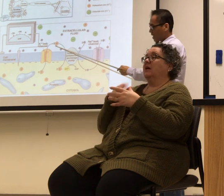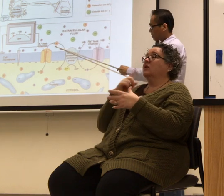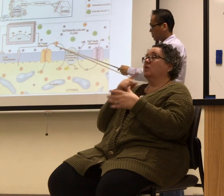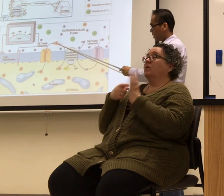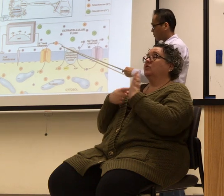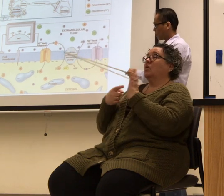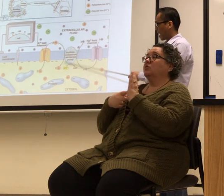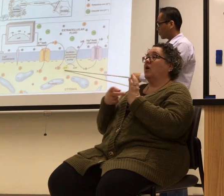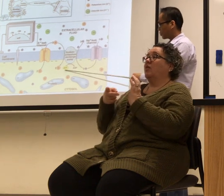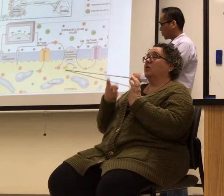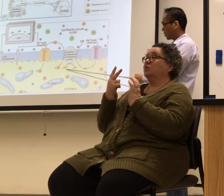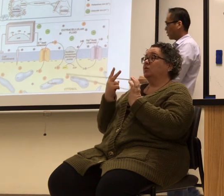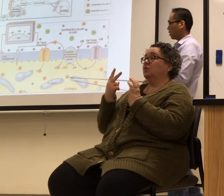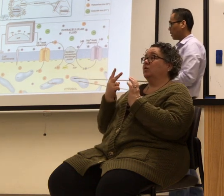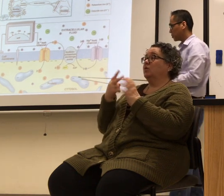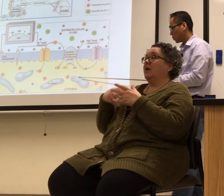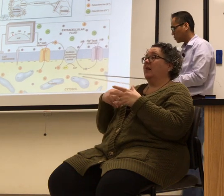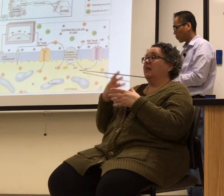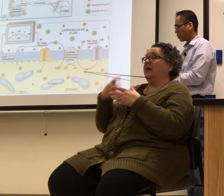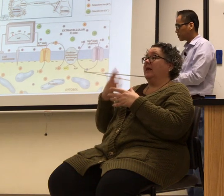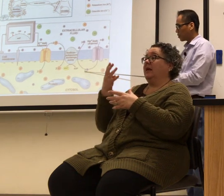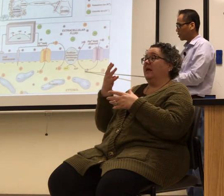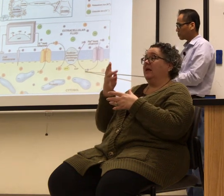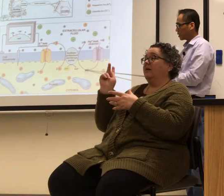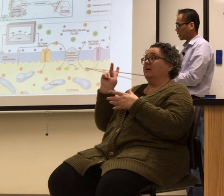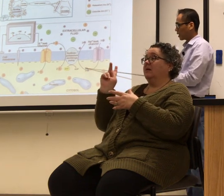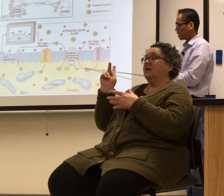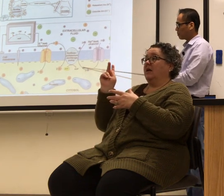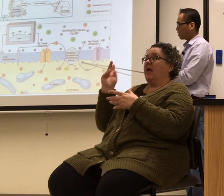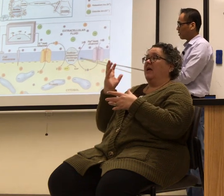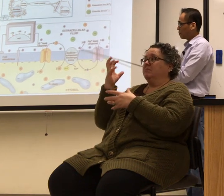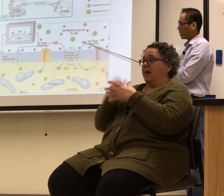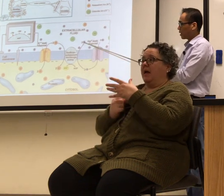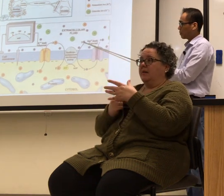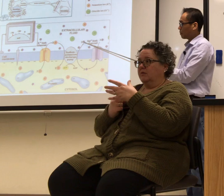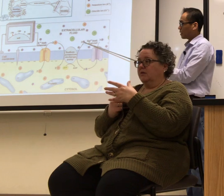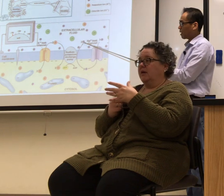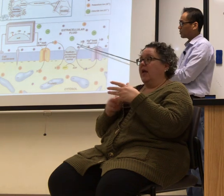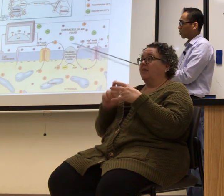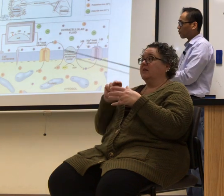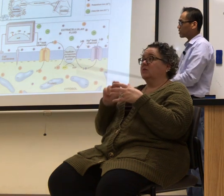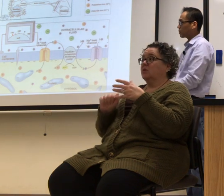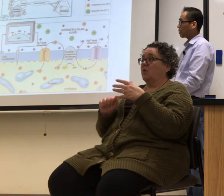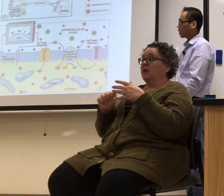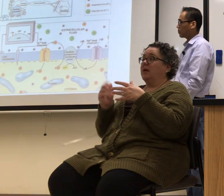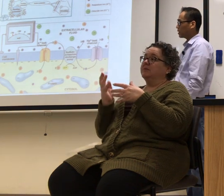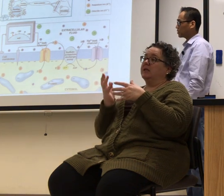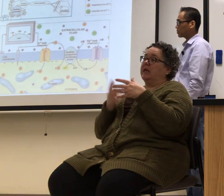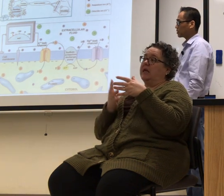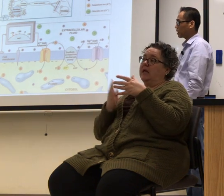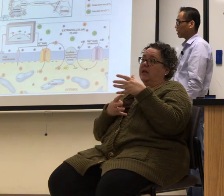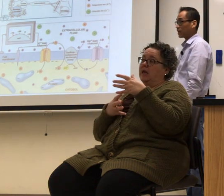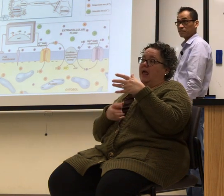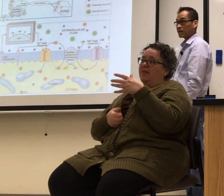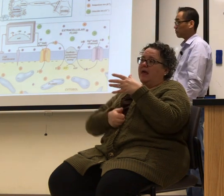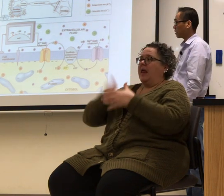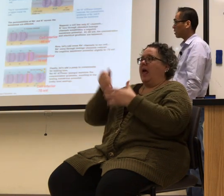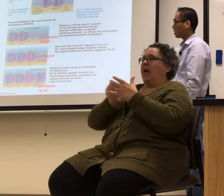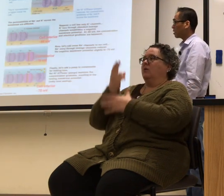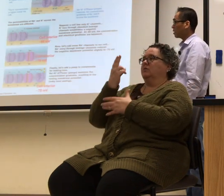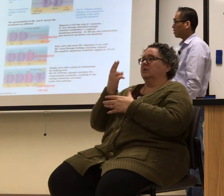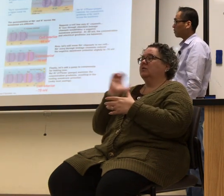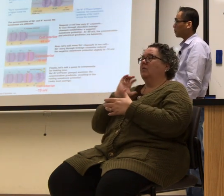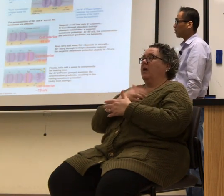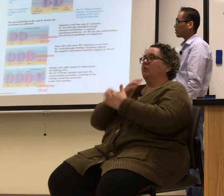of the potassiums being recaptured, and it shows the three sodiums leaking in being pumped out. So our resting membrane potential is negative